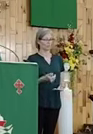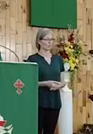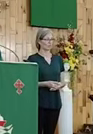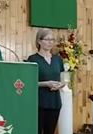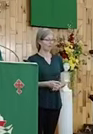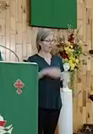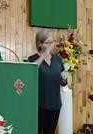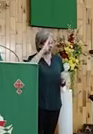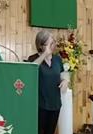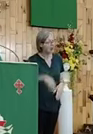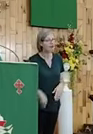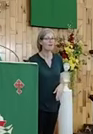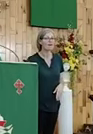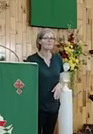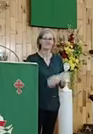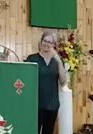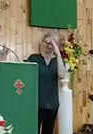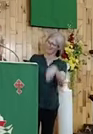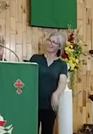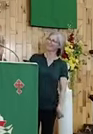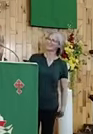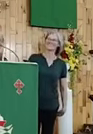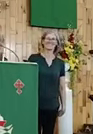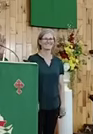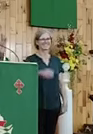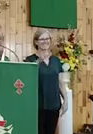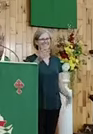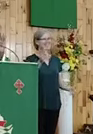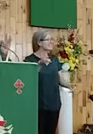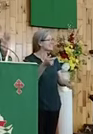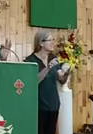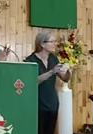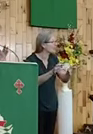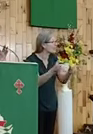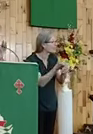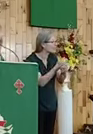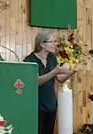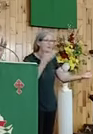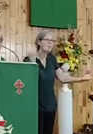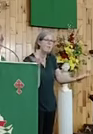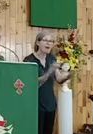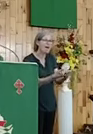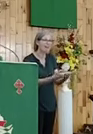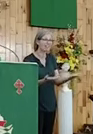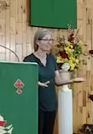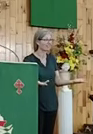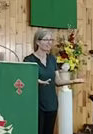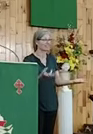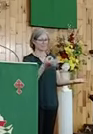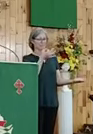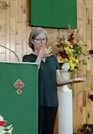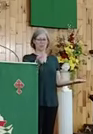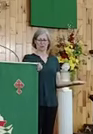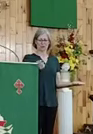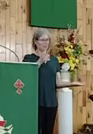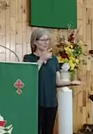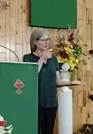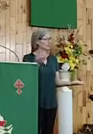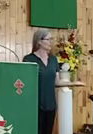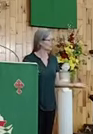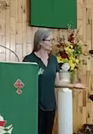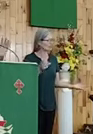Hello. He has done all things well. Who is this who does